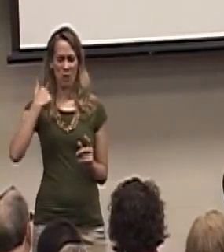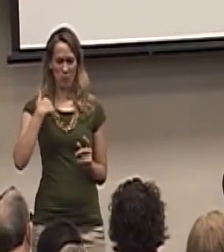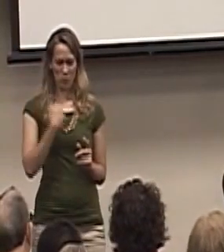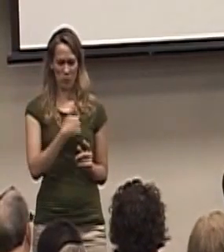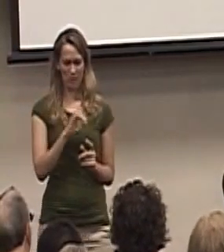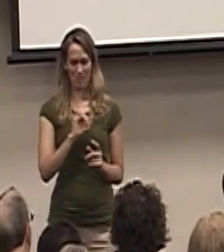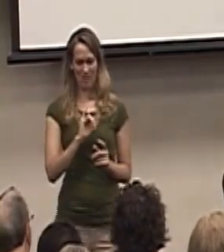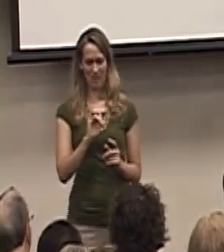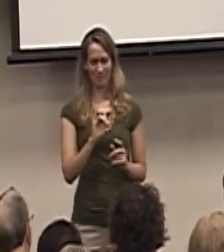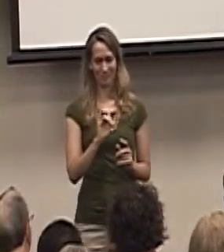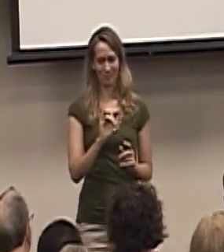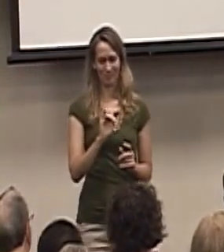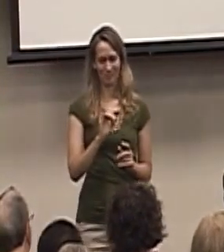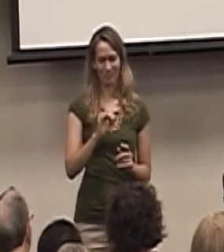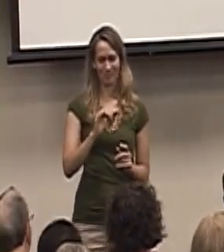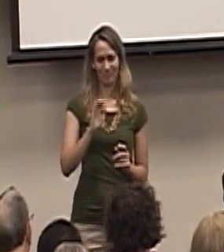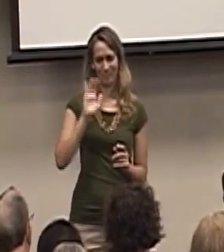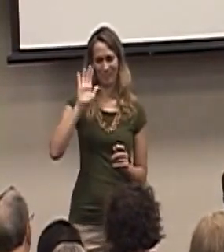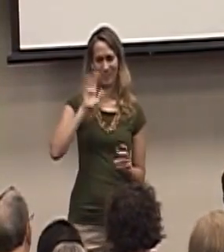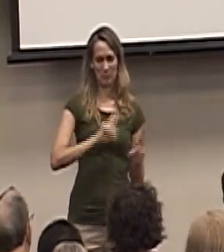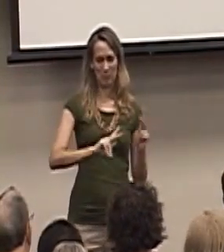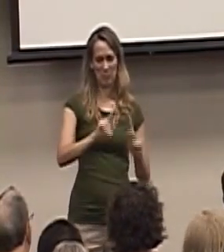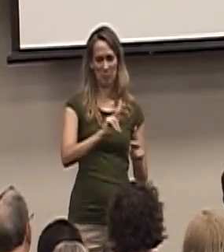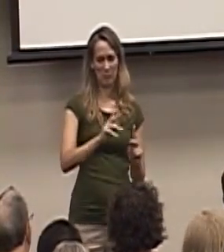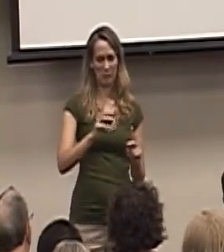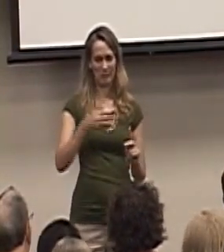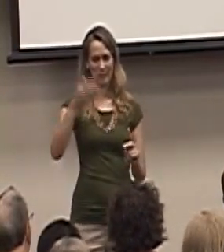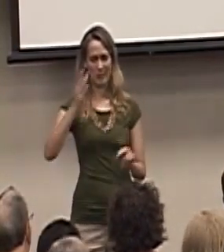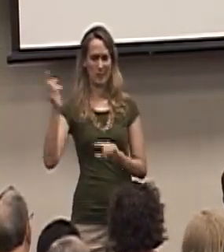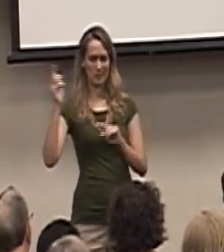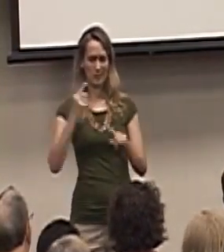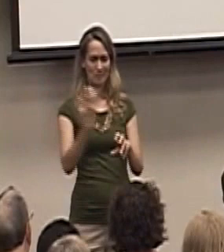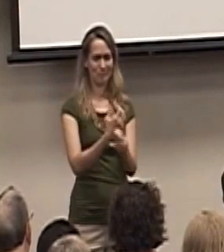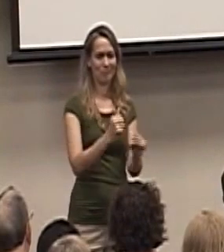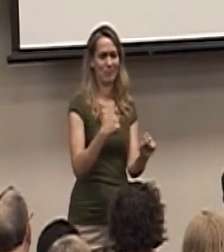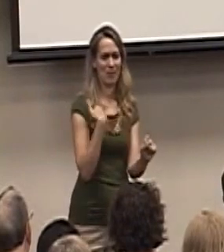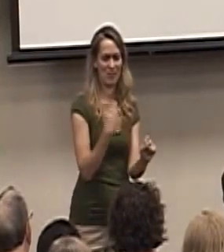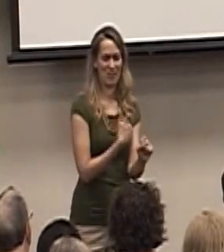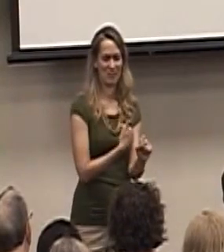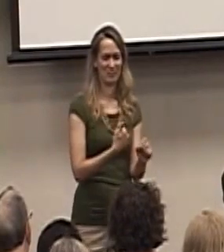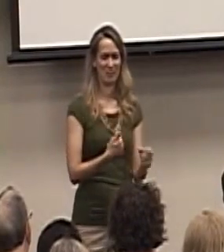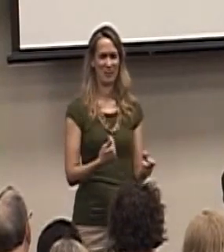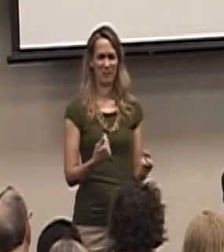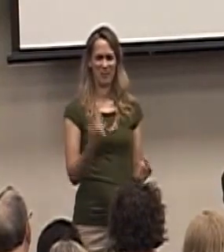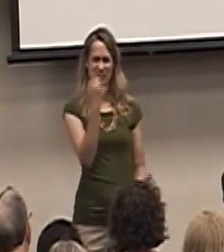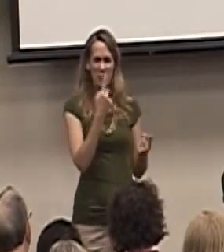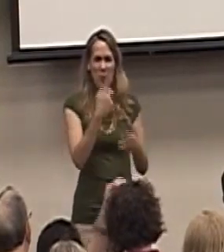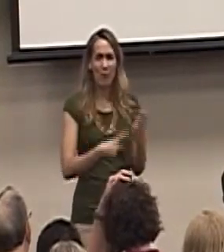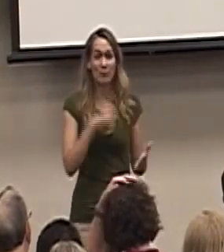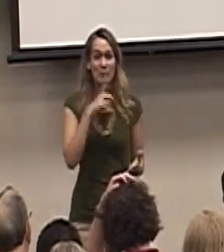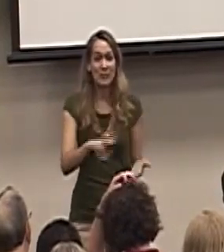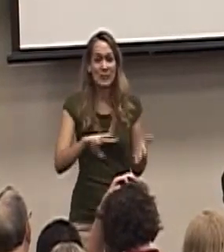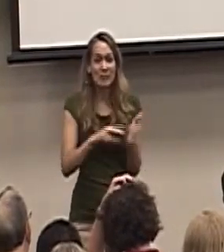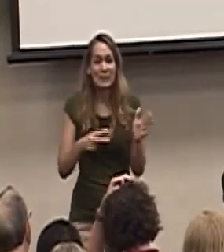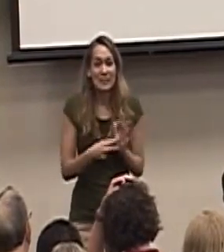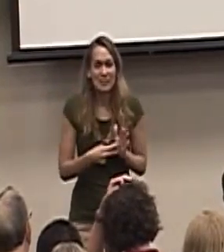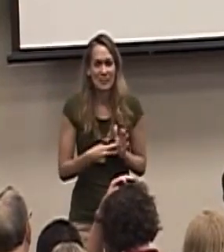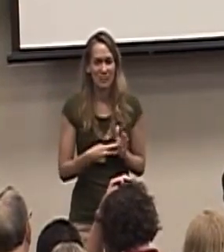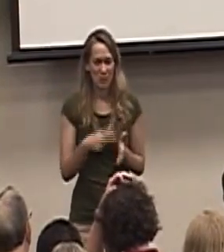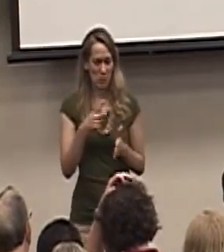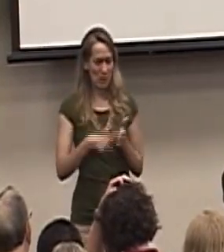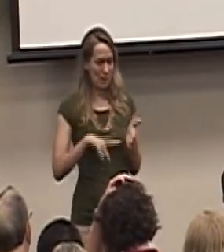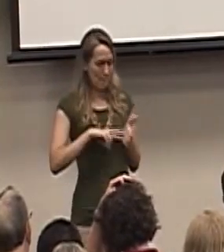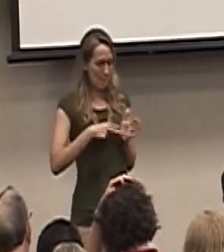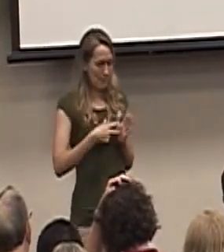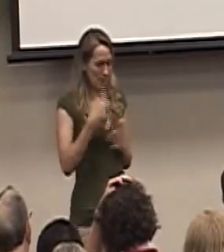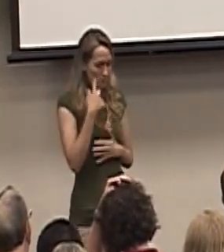and God coming and ransoming us, but have we ever thought of what it really means? What it would have meant to Hosea, what it would